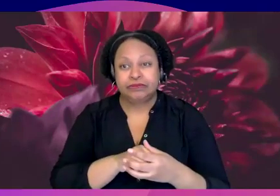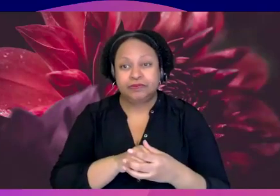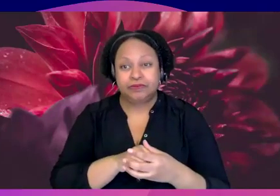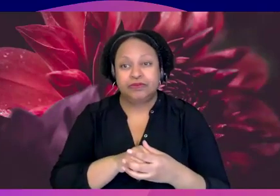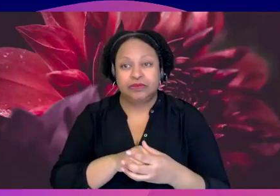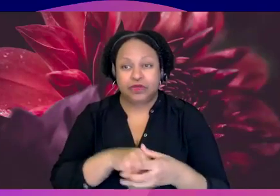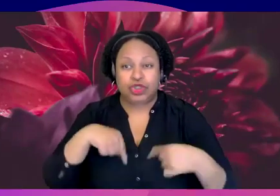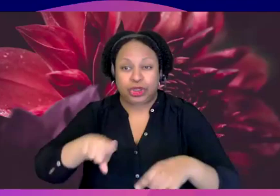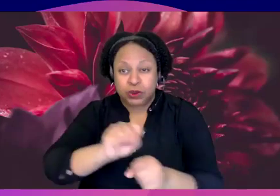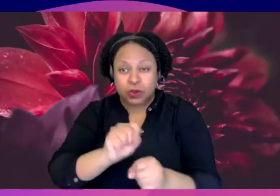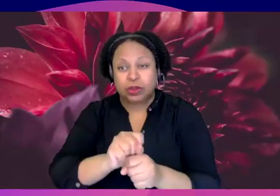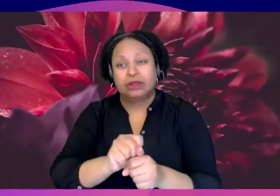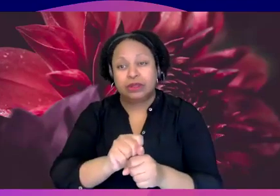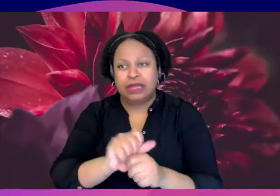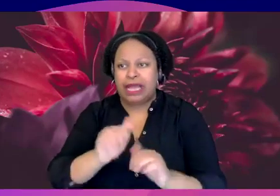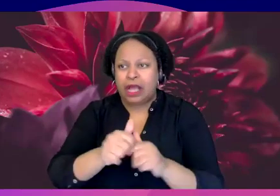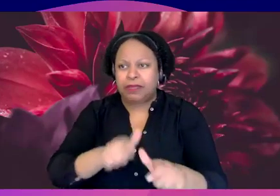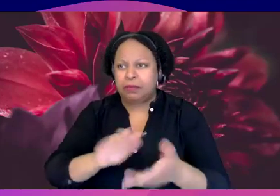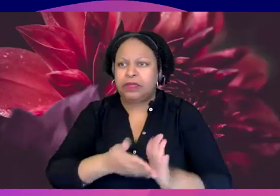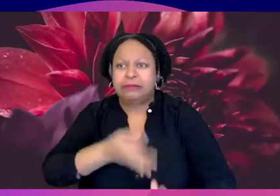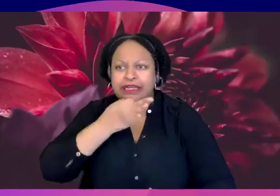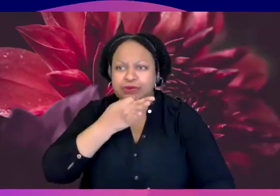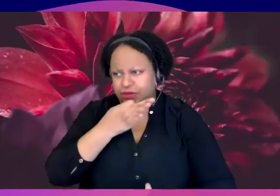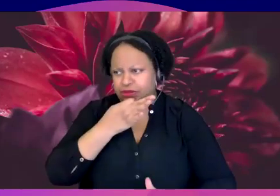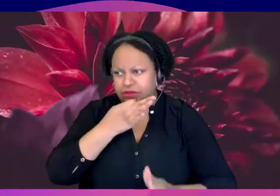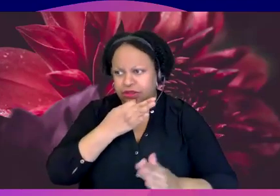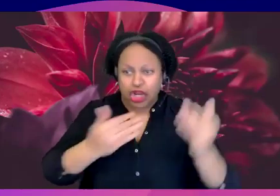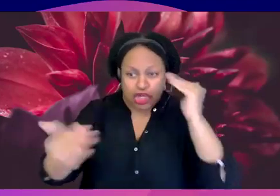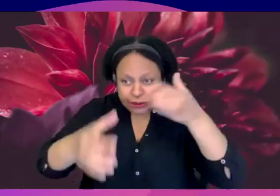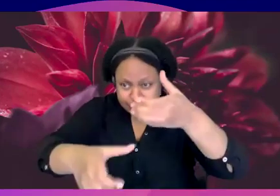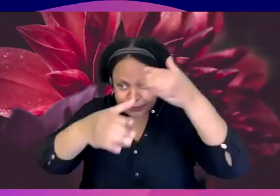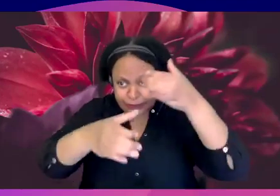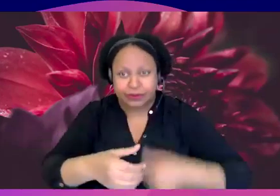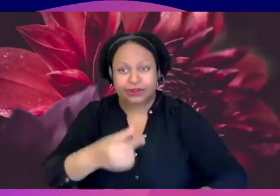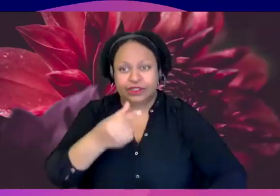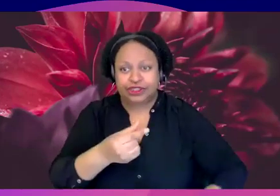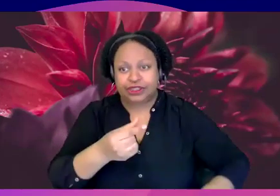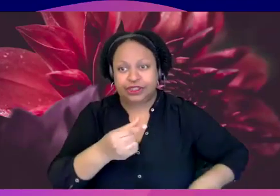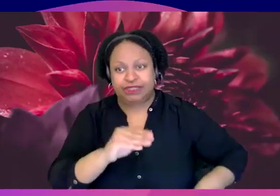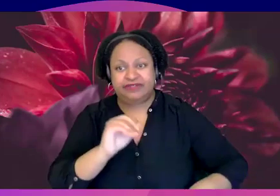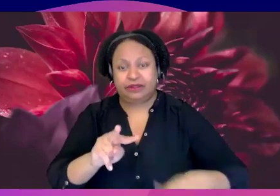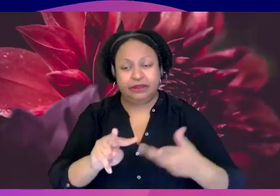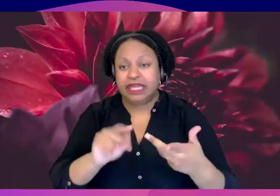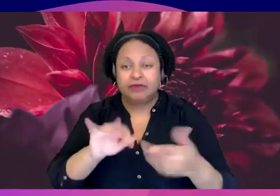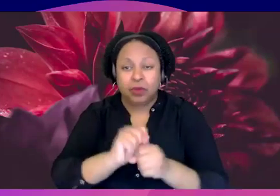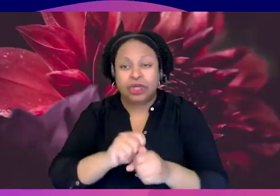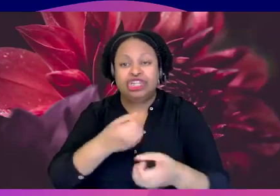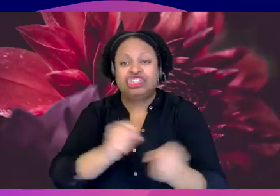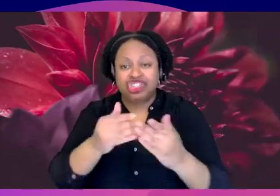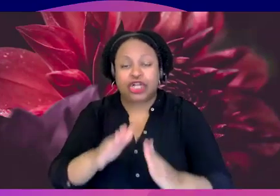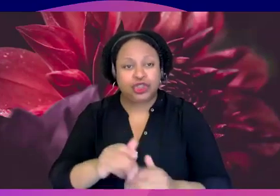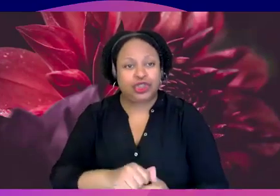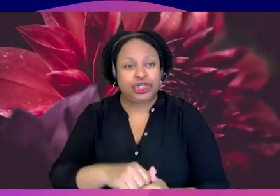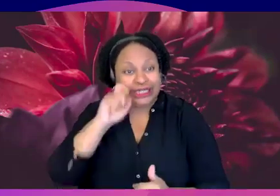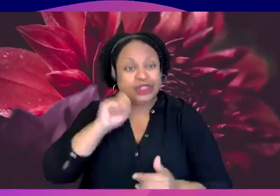where do people gain expertise and knowledge of GBV from? If they're working in a shelter, if they're working in a sexual violence